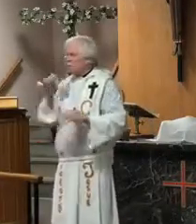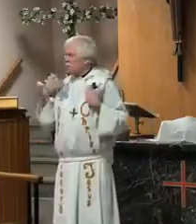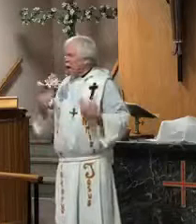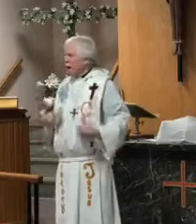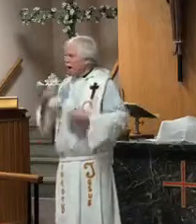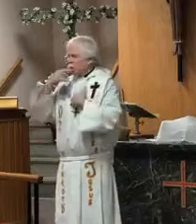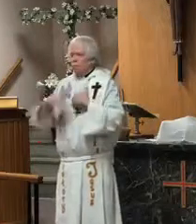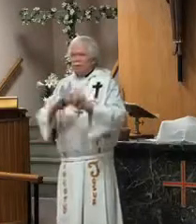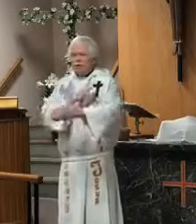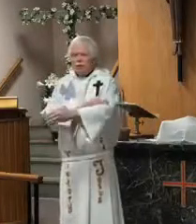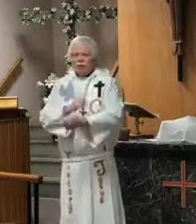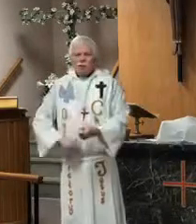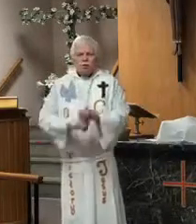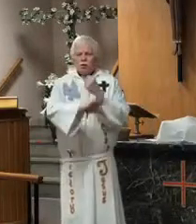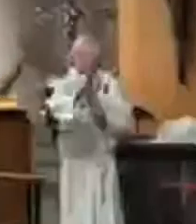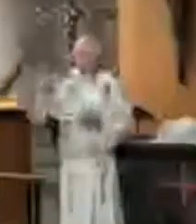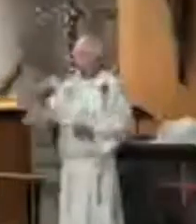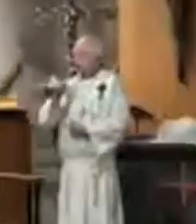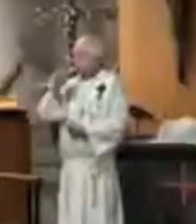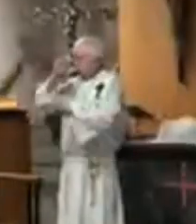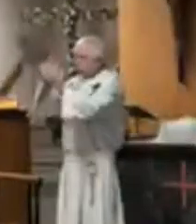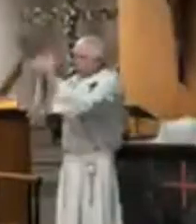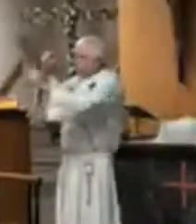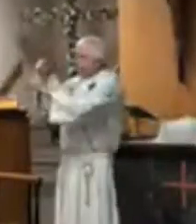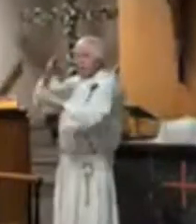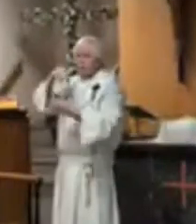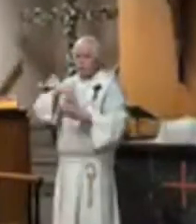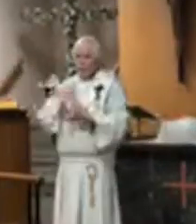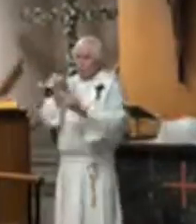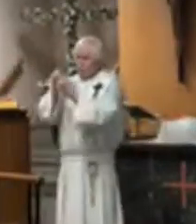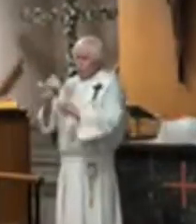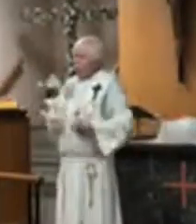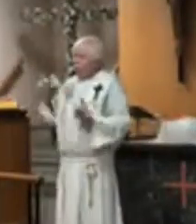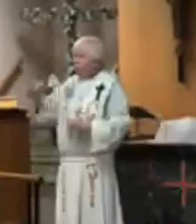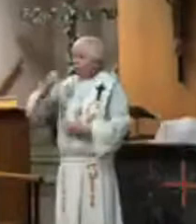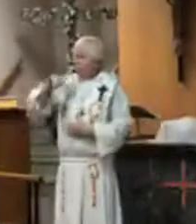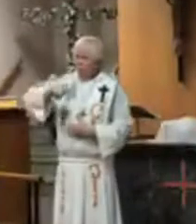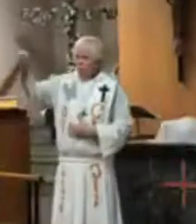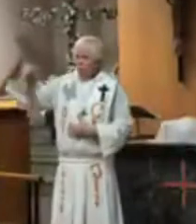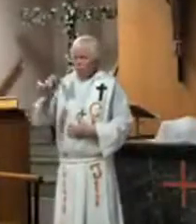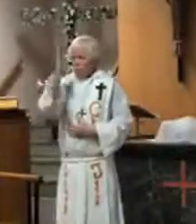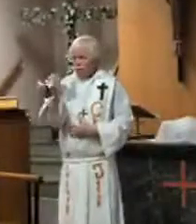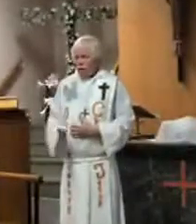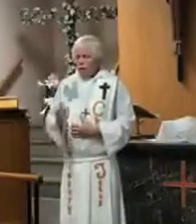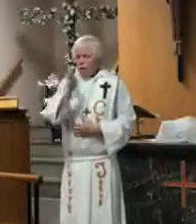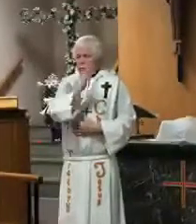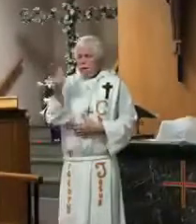Jesus is true body, true blood, strength and preserve your true faith to life